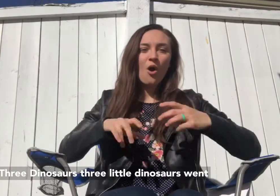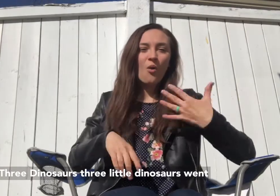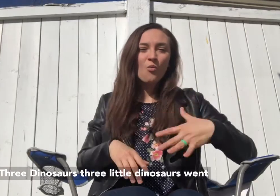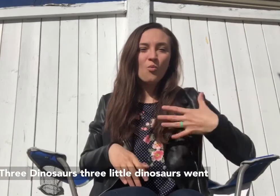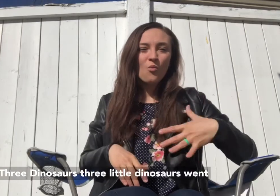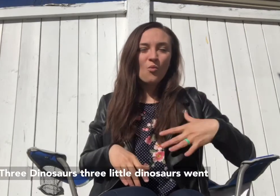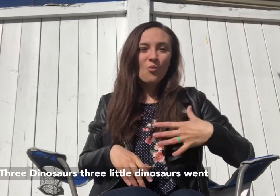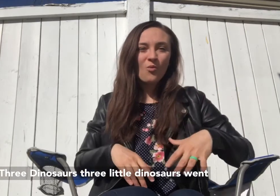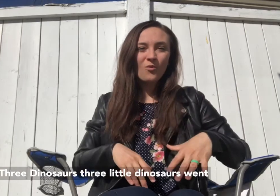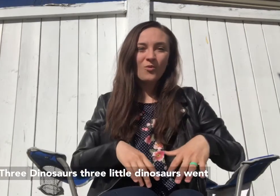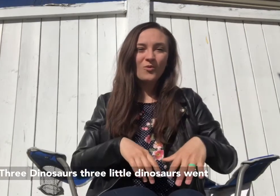dinosaurs.